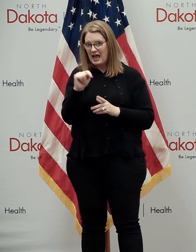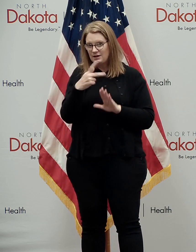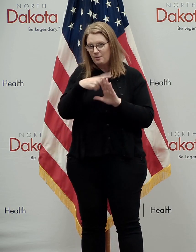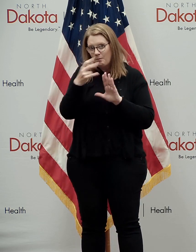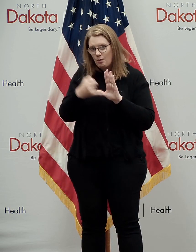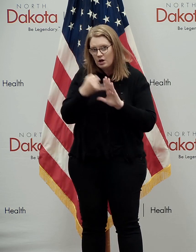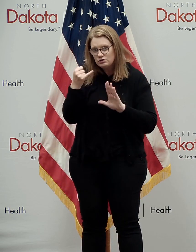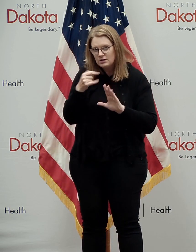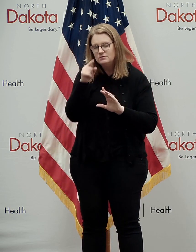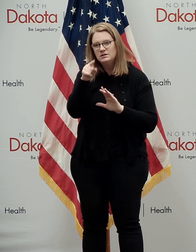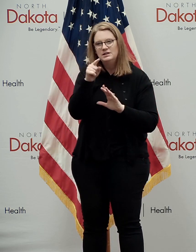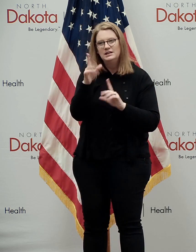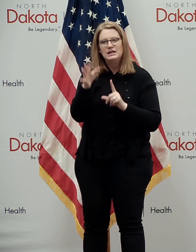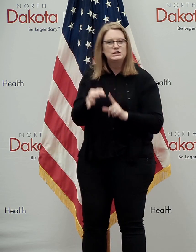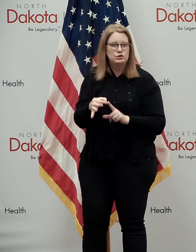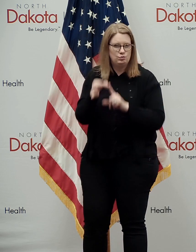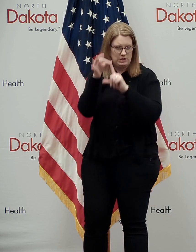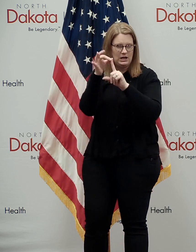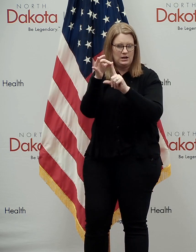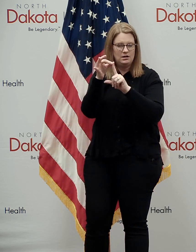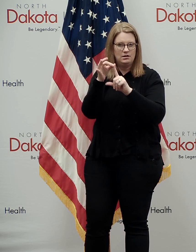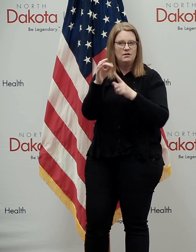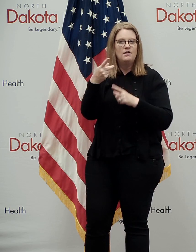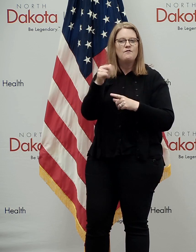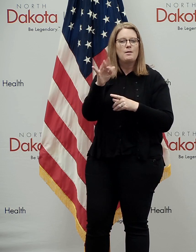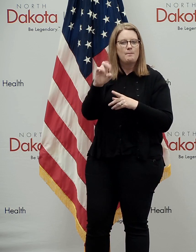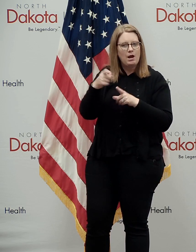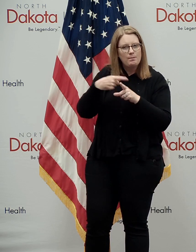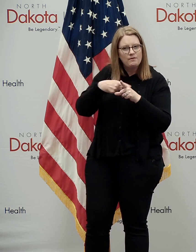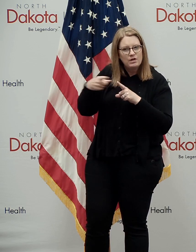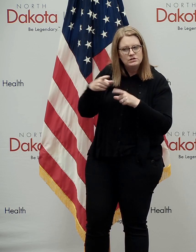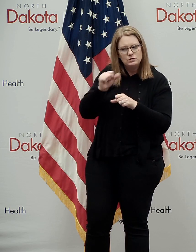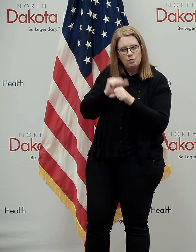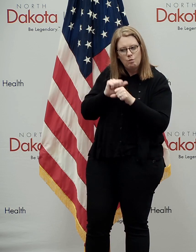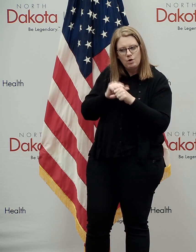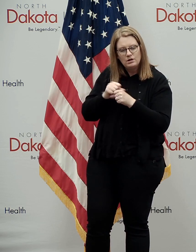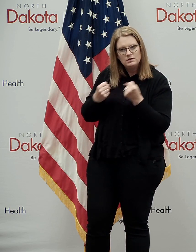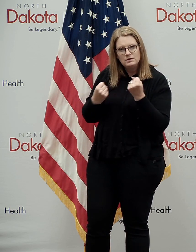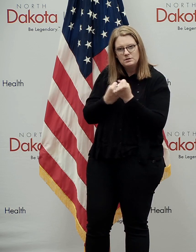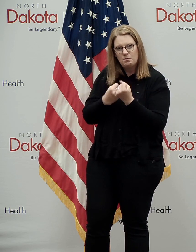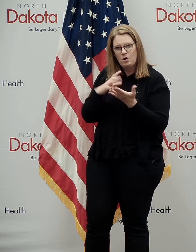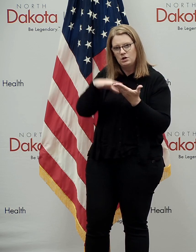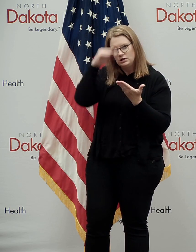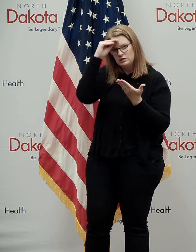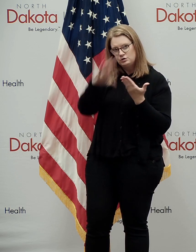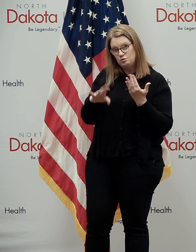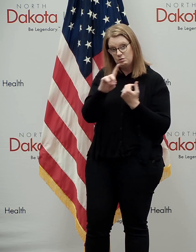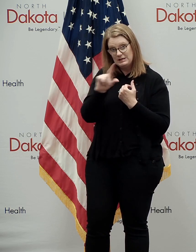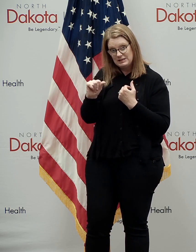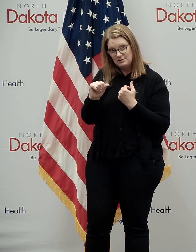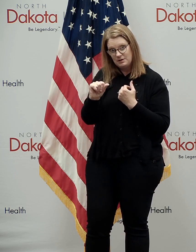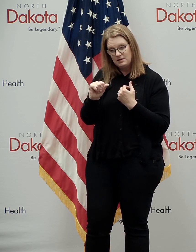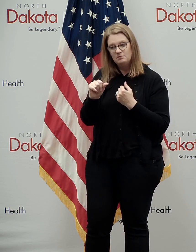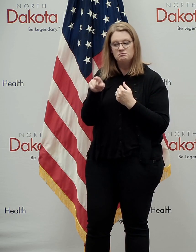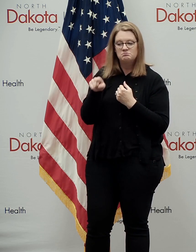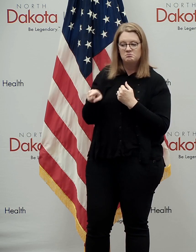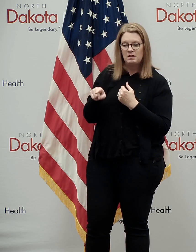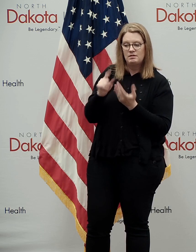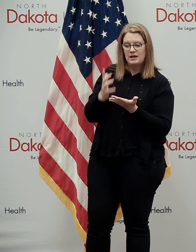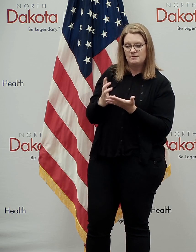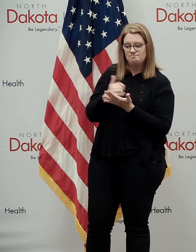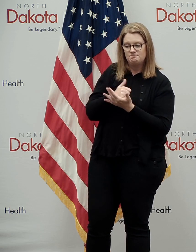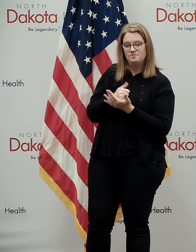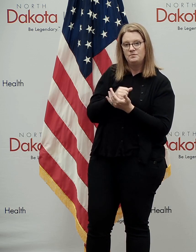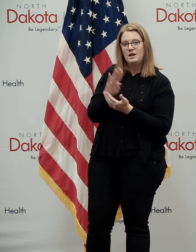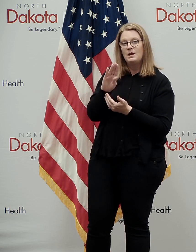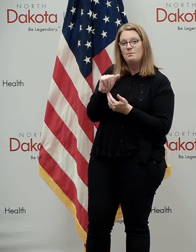is a unique pathway for paraprofessionals currently working to support students with disabilities to obtain a